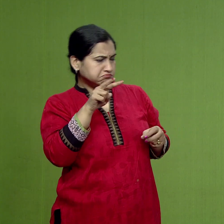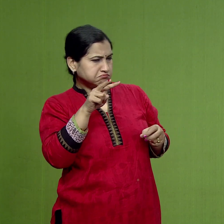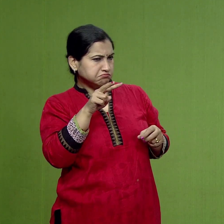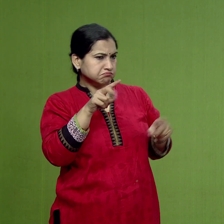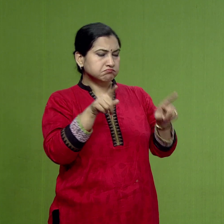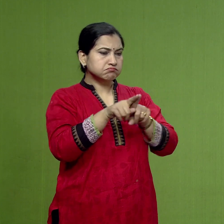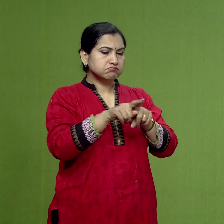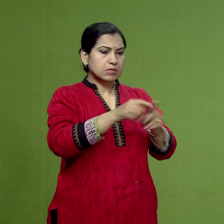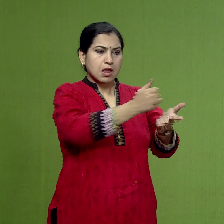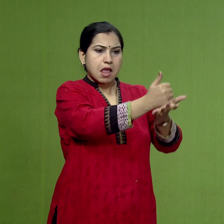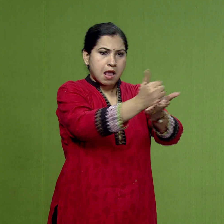greatest resource.